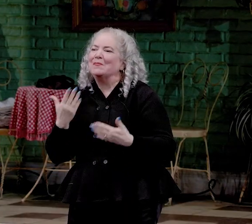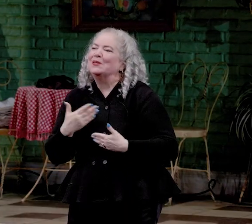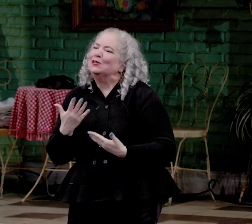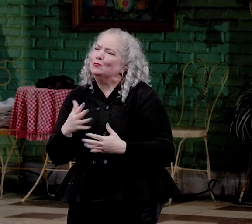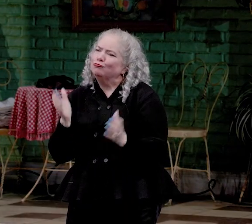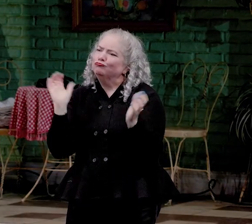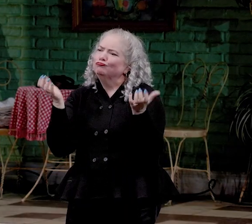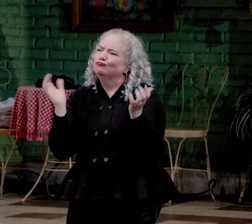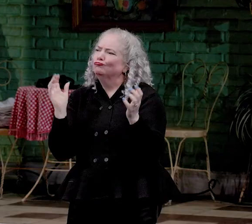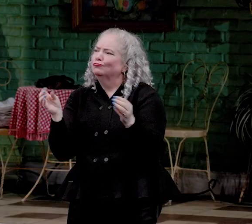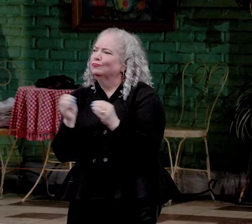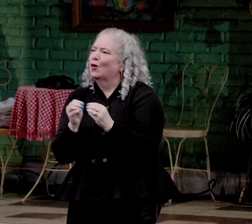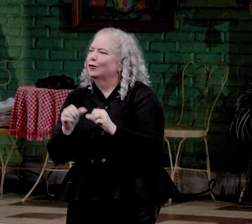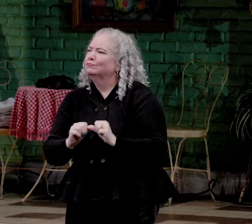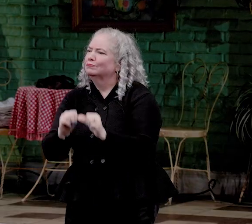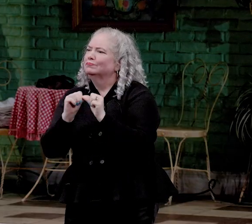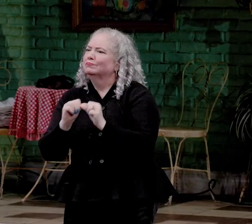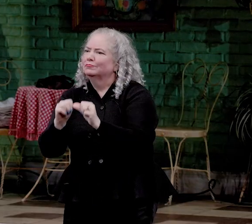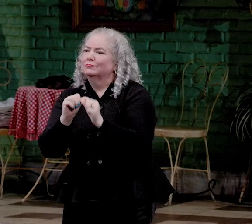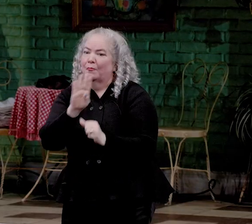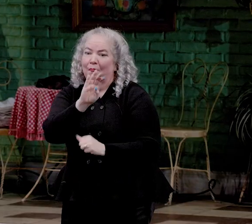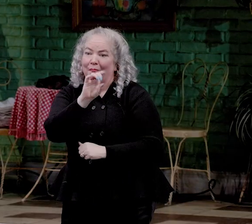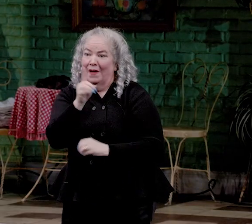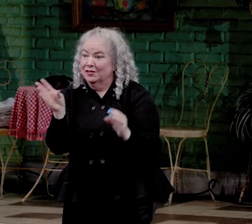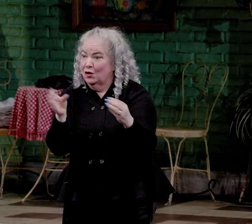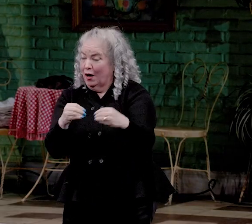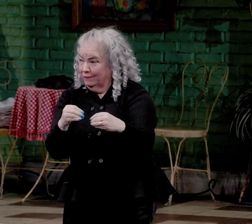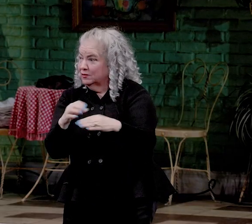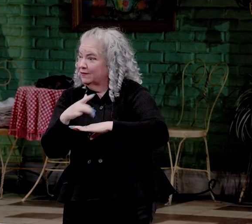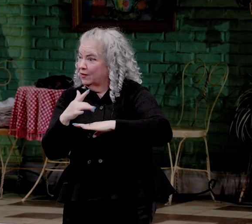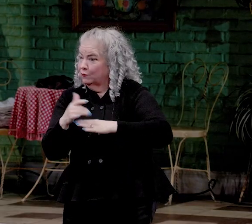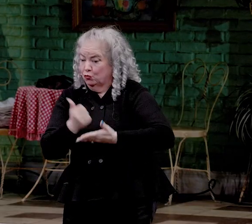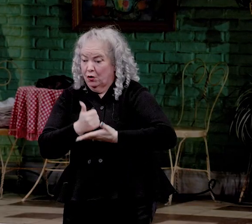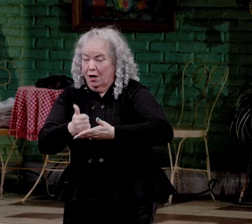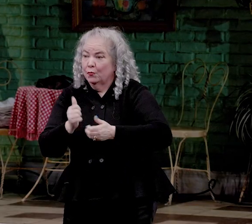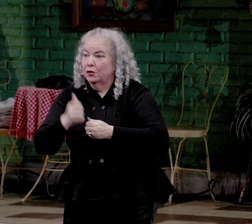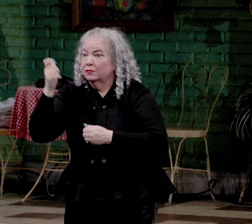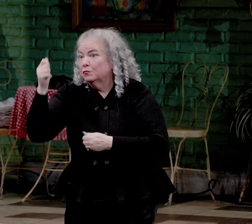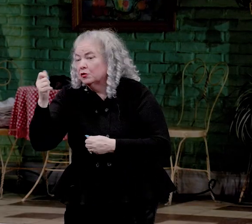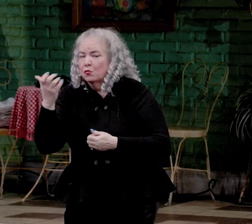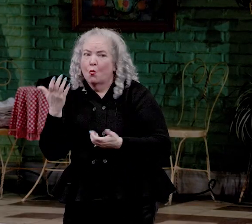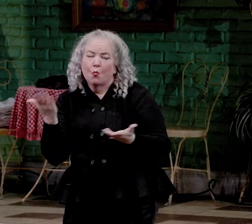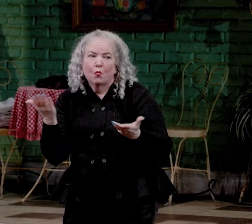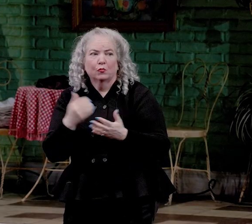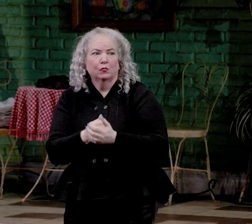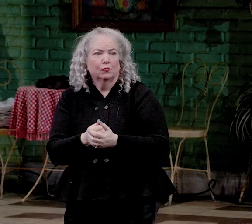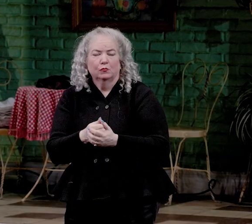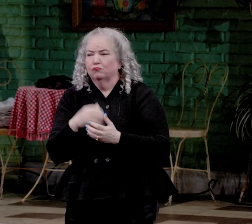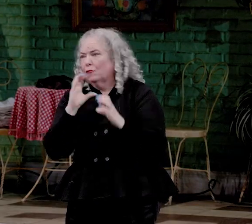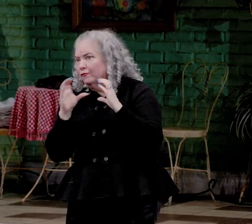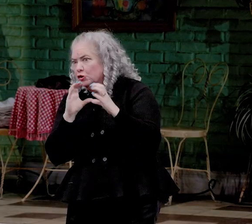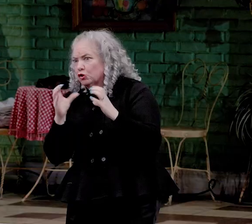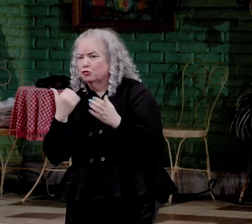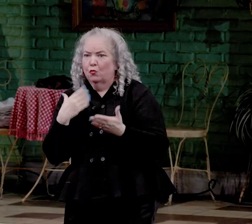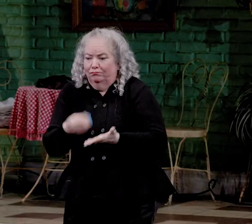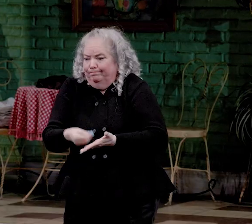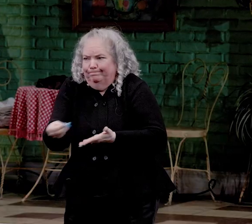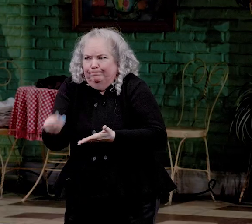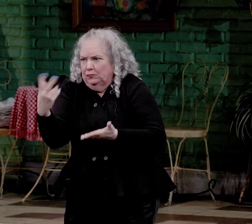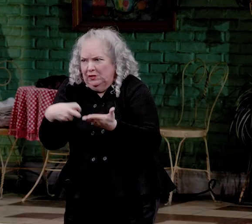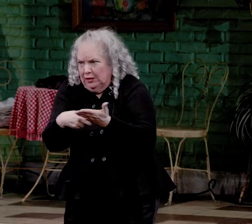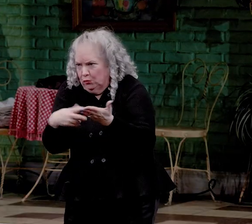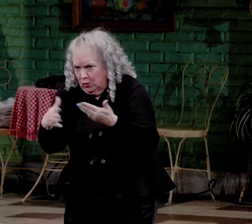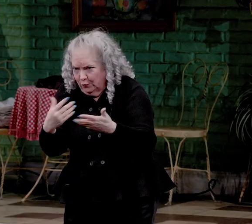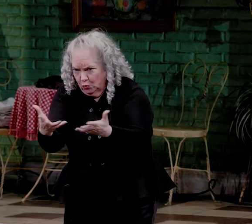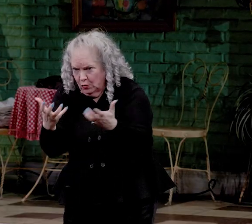in further conversation. The box office is available to help out with subscriptions or any conversation or purchases you may